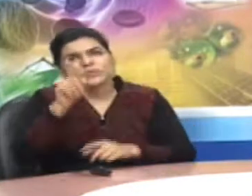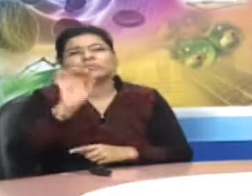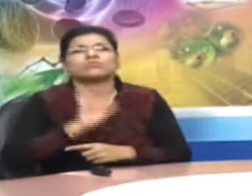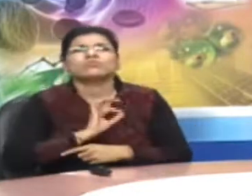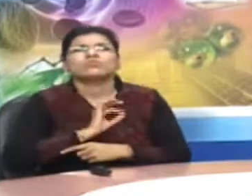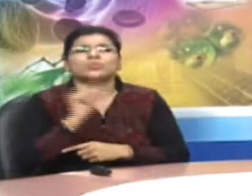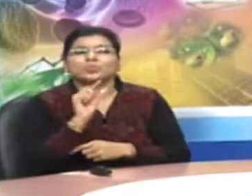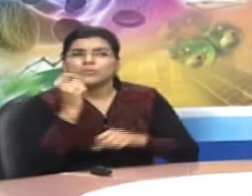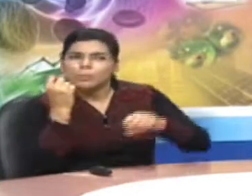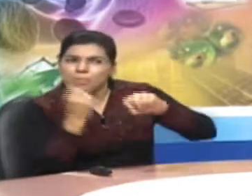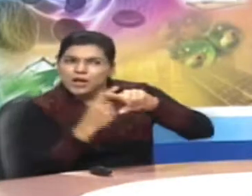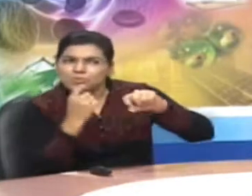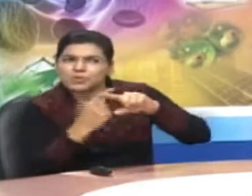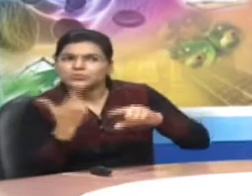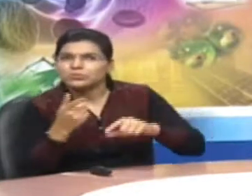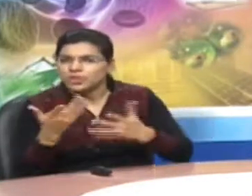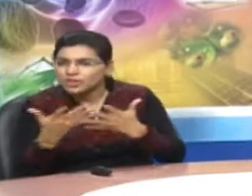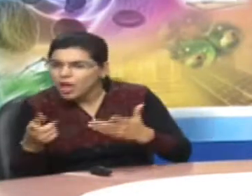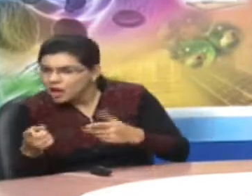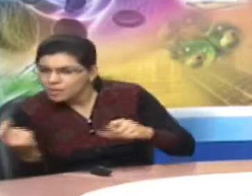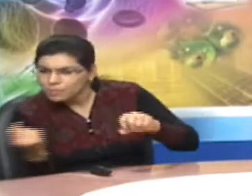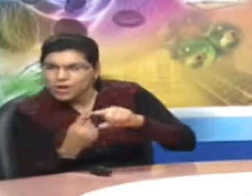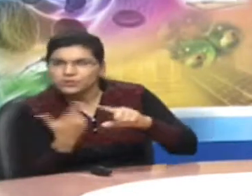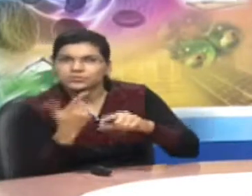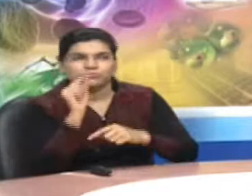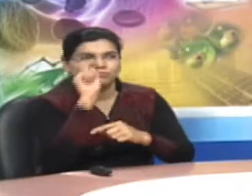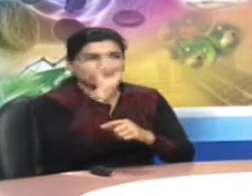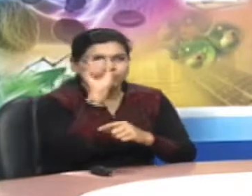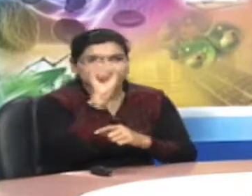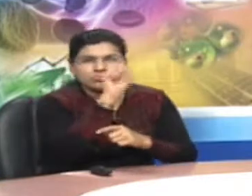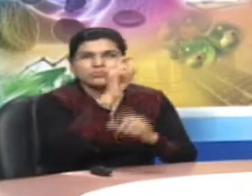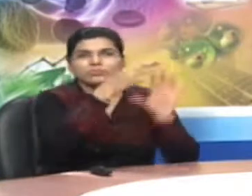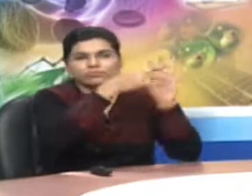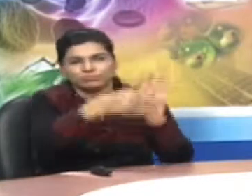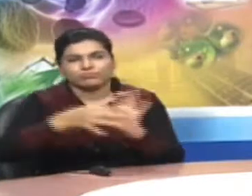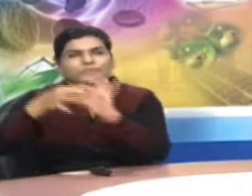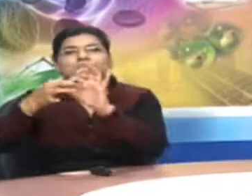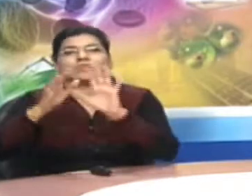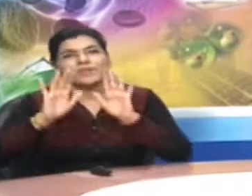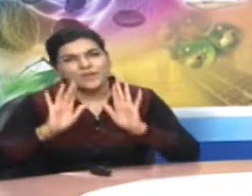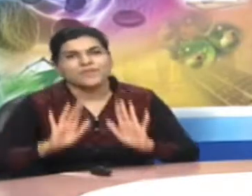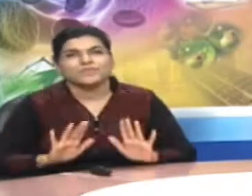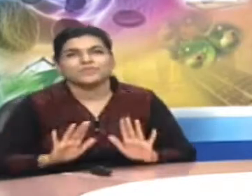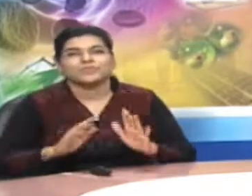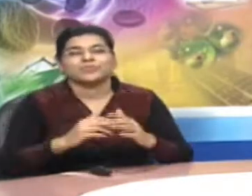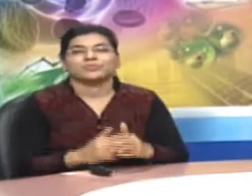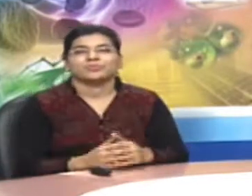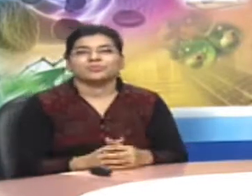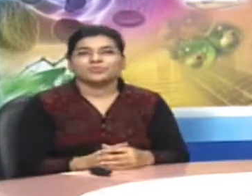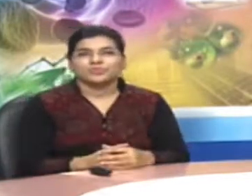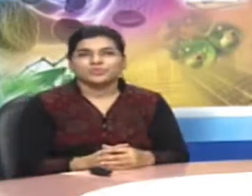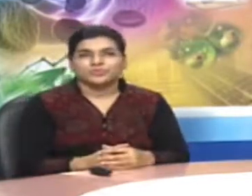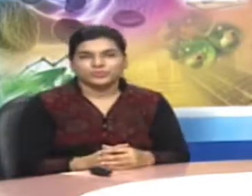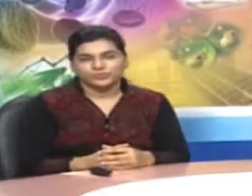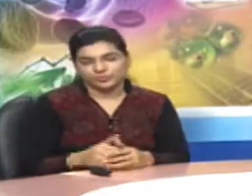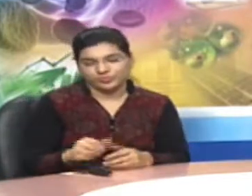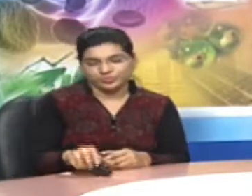arrows. And you can see whichever symbol is useful to you, you can add those symbols.